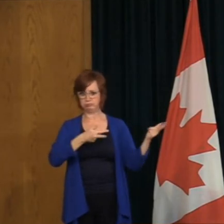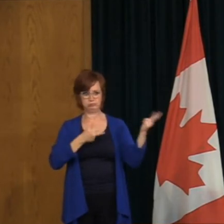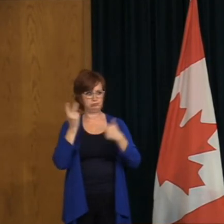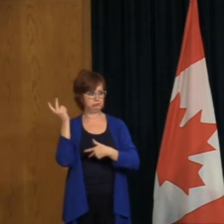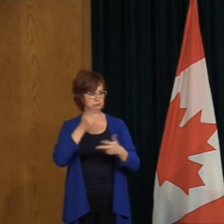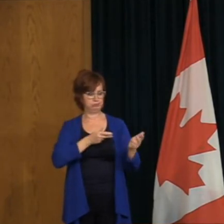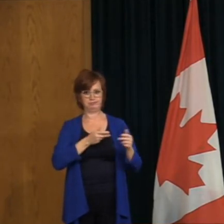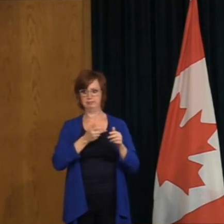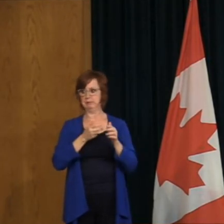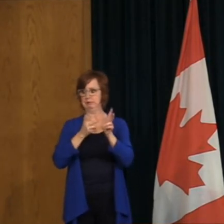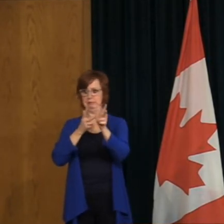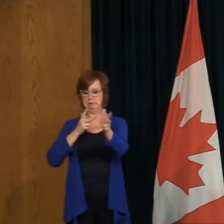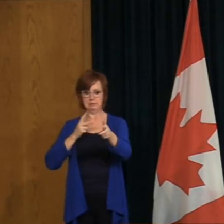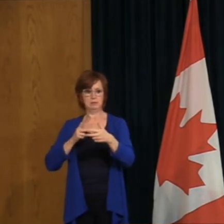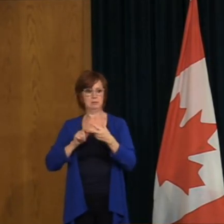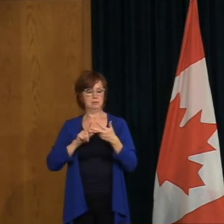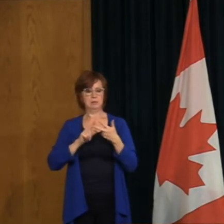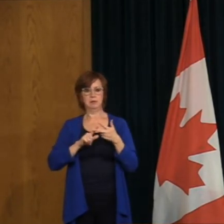appointment times for,